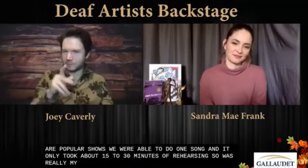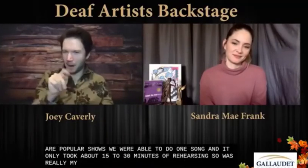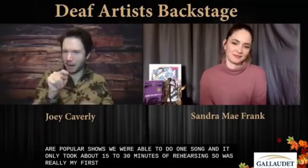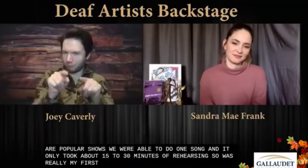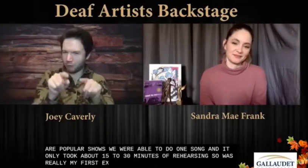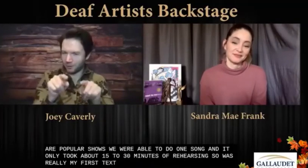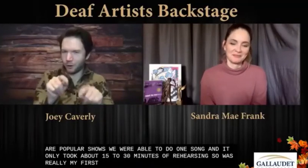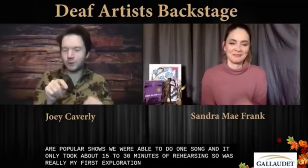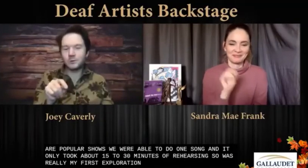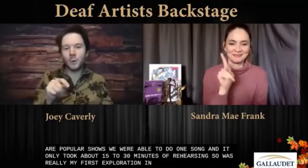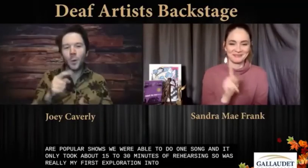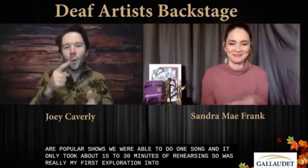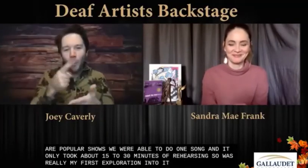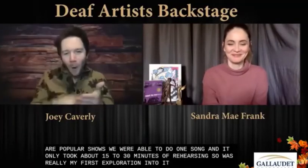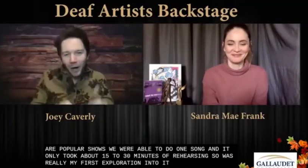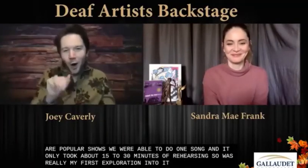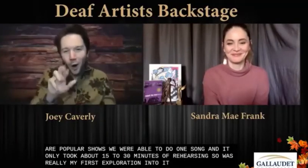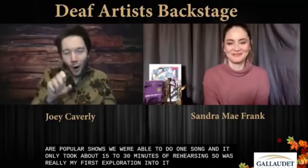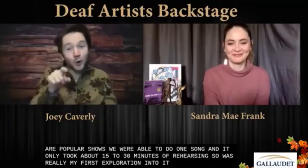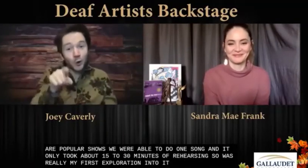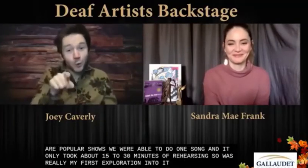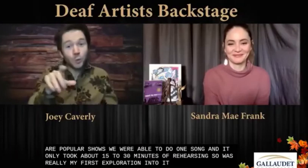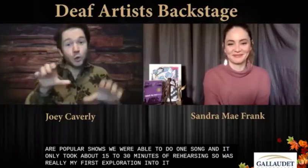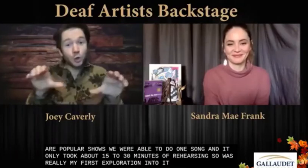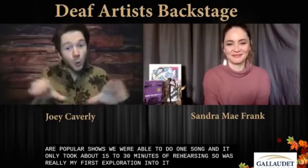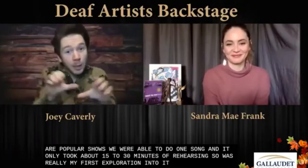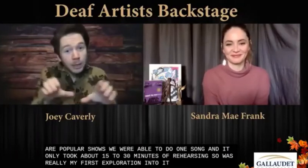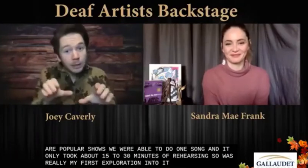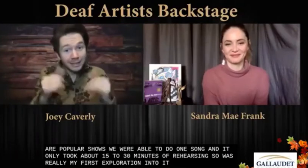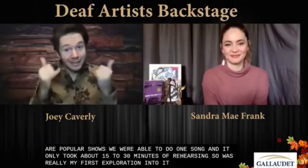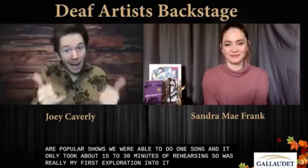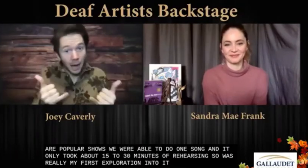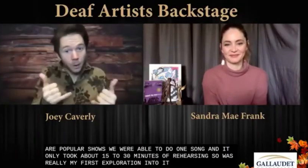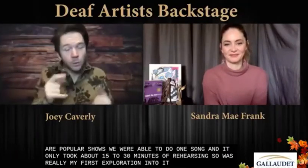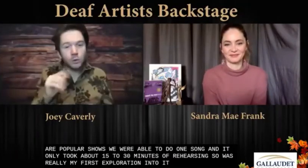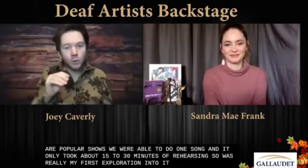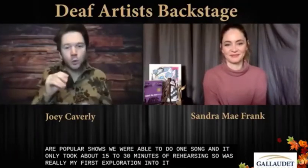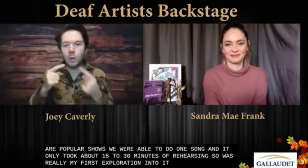my first exploration into it okay i'm going to put you in the spot here